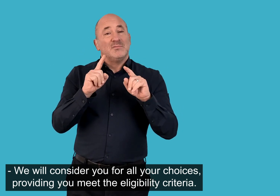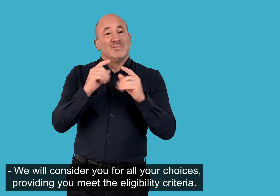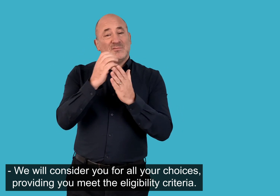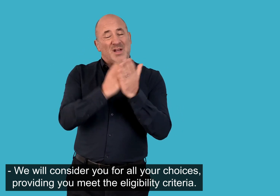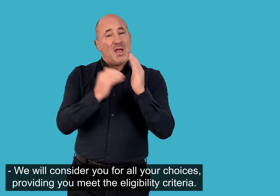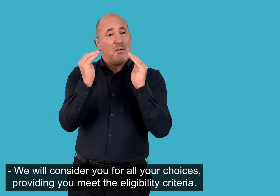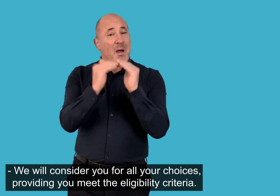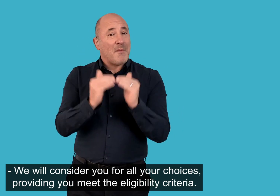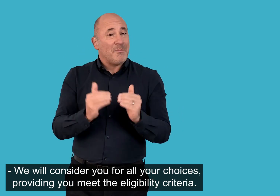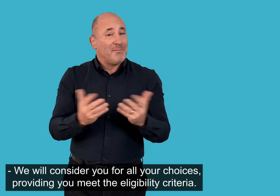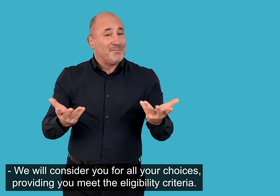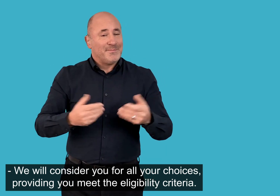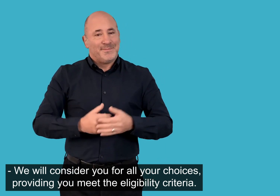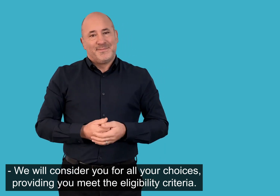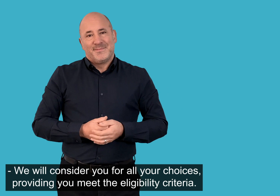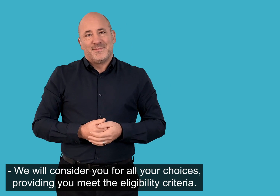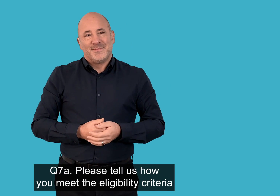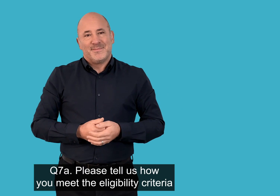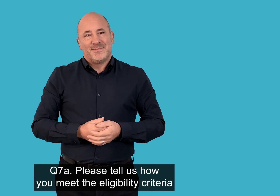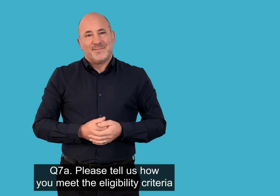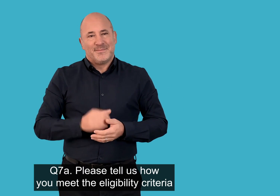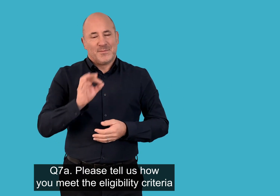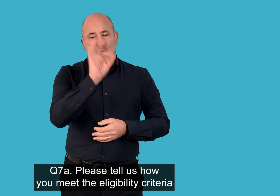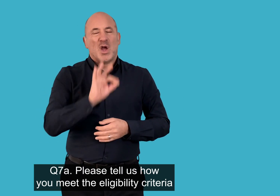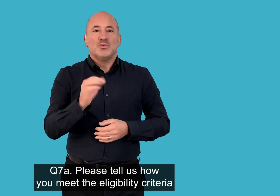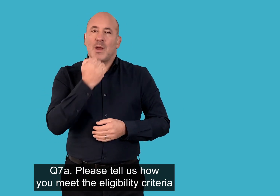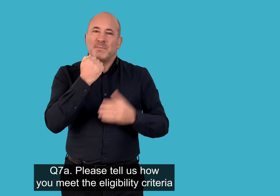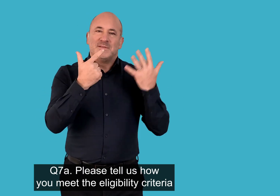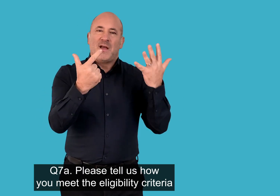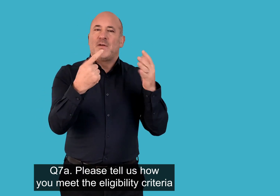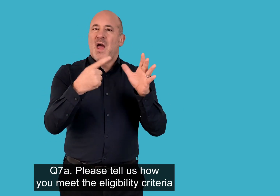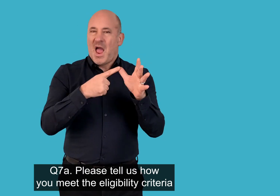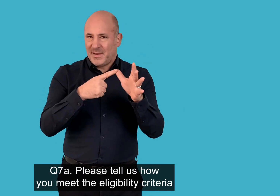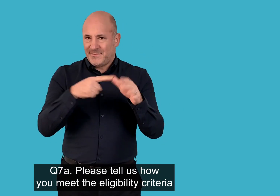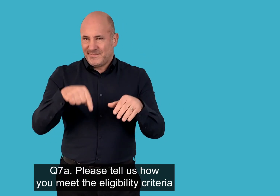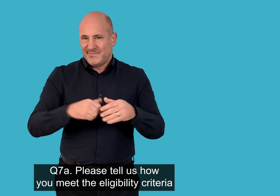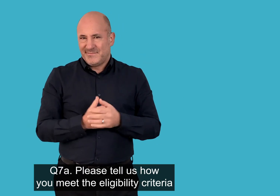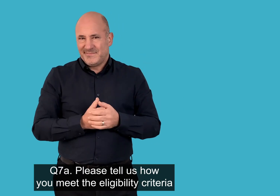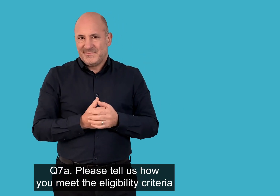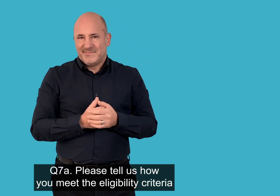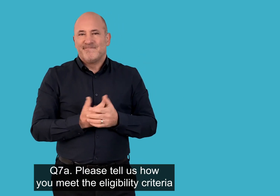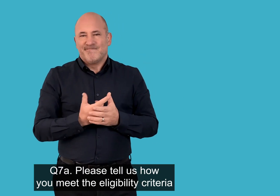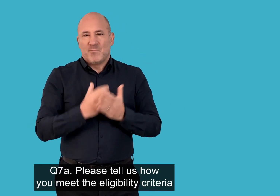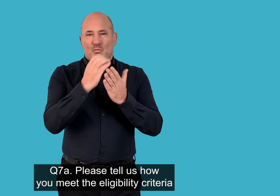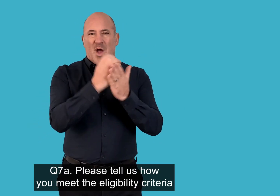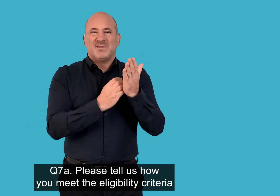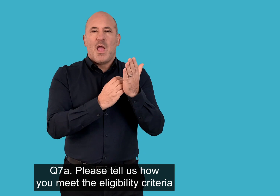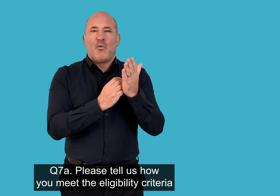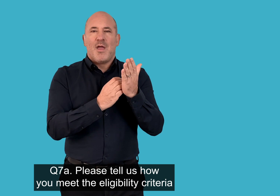the eligibility criteria. Question 7a. Please tell us how you meet the eligibility